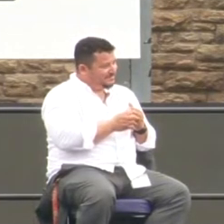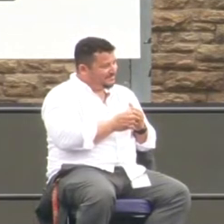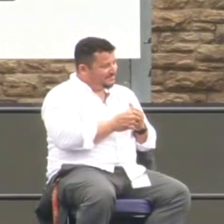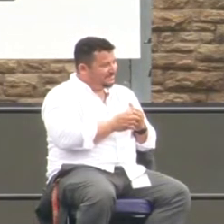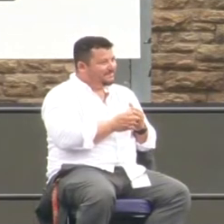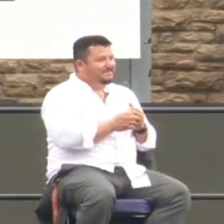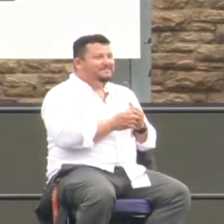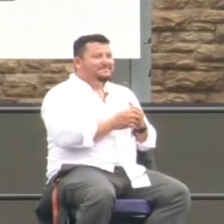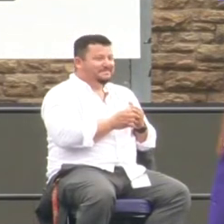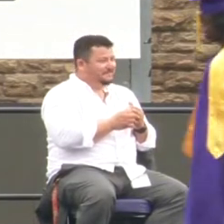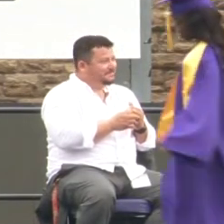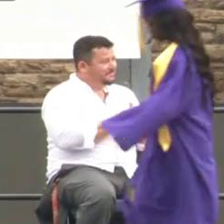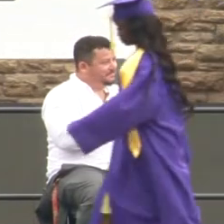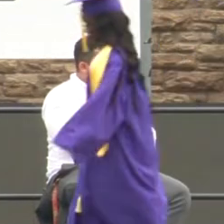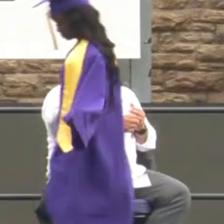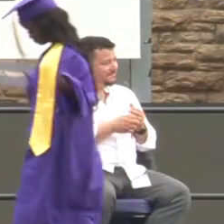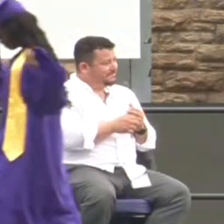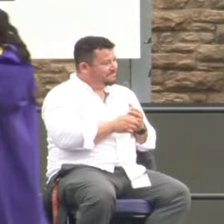Juve.